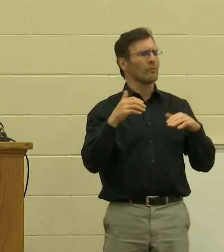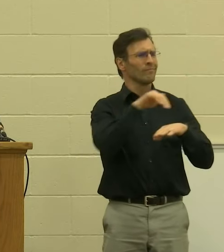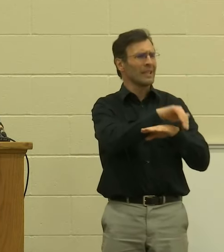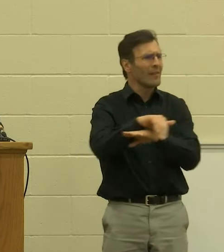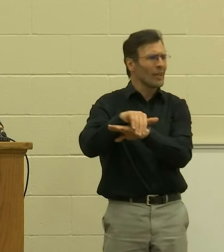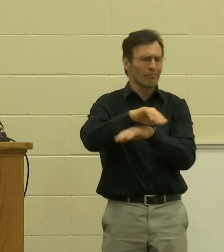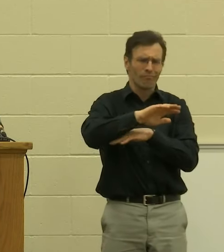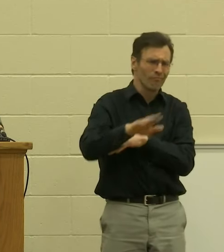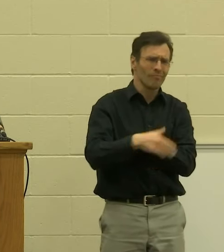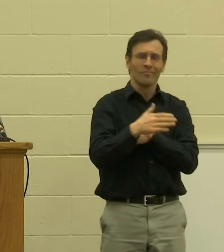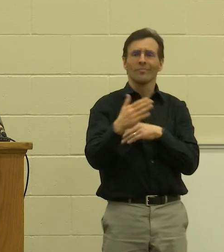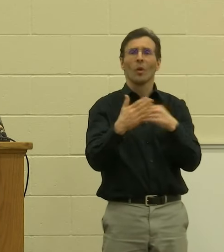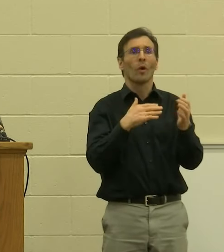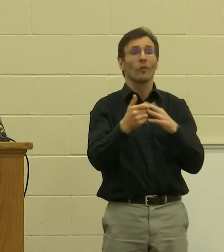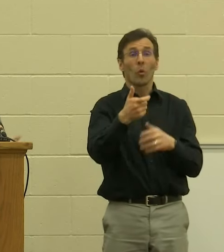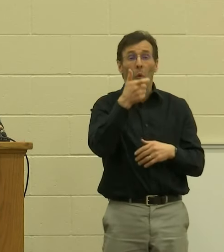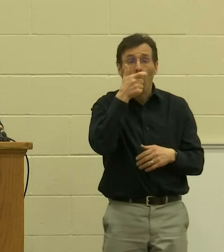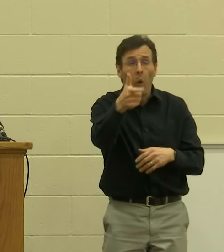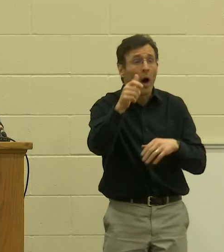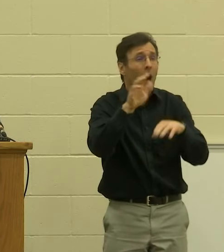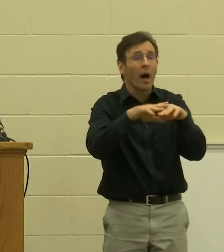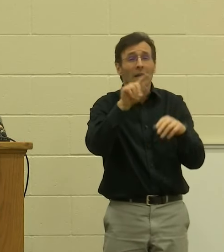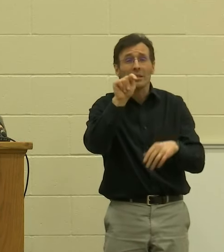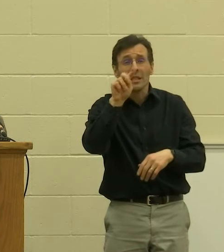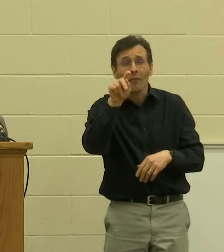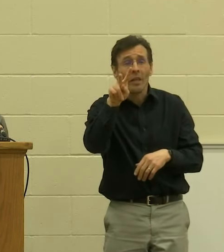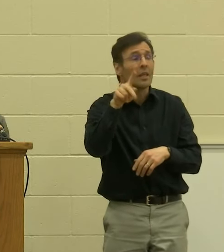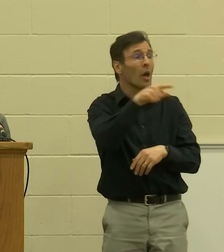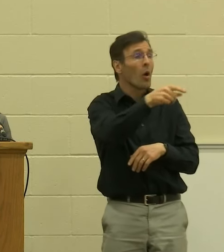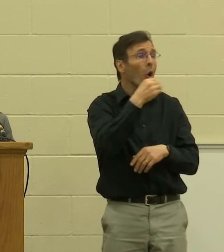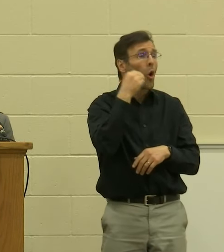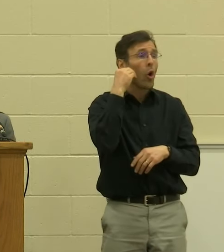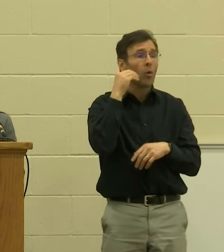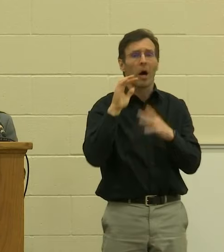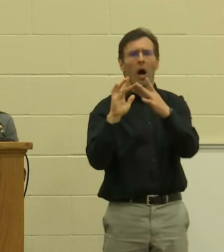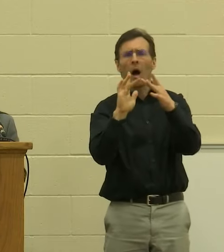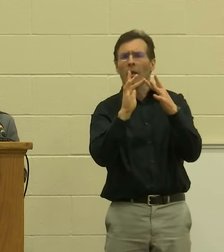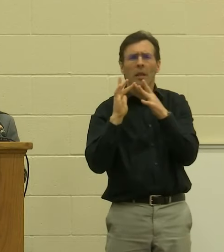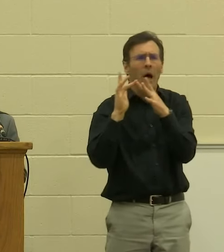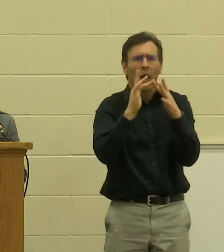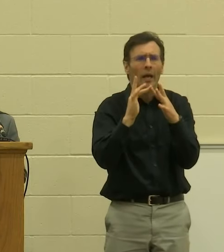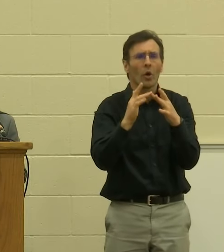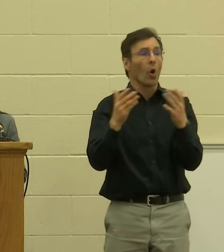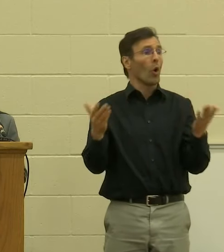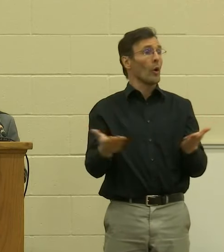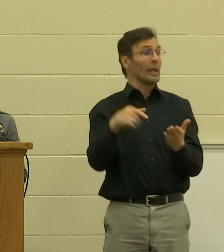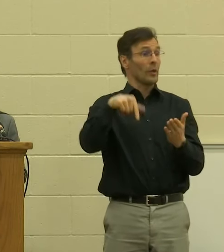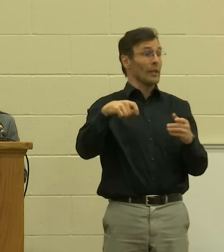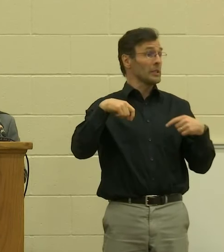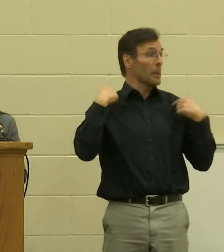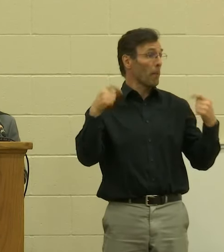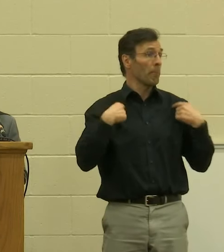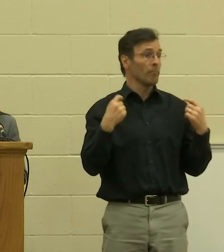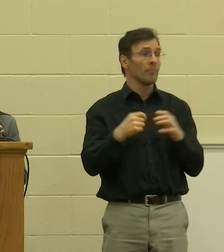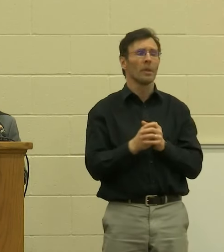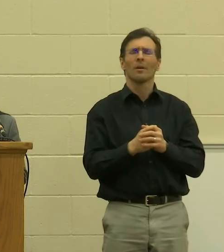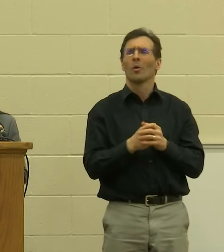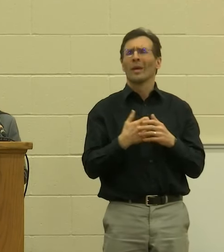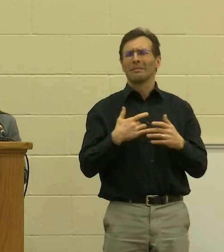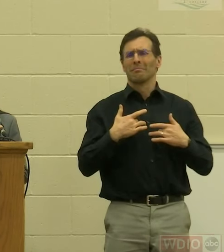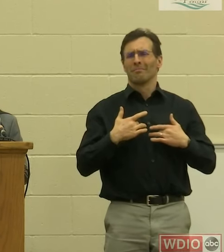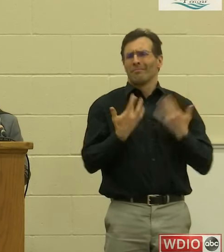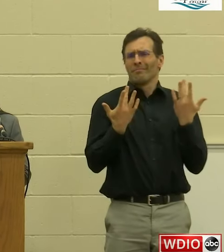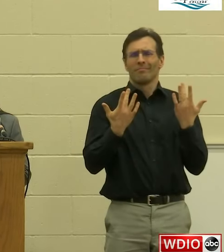for all of you, whether you're tuning in on TV, at home, online, or here in this gym. We couldn't be more